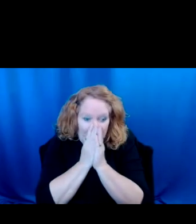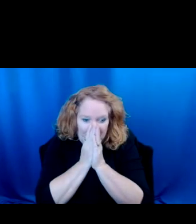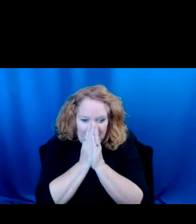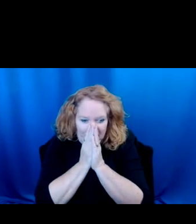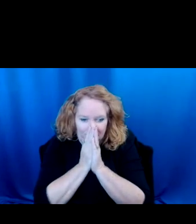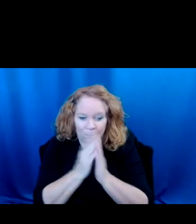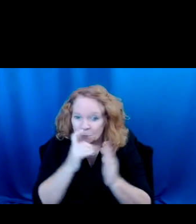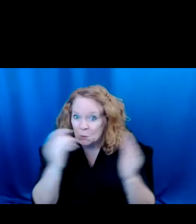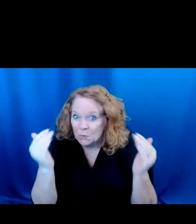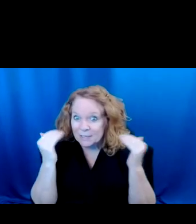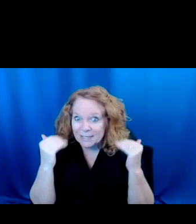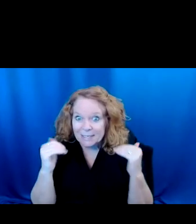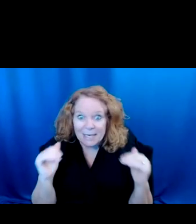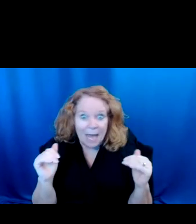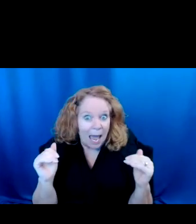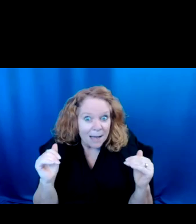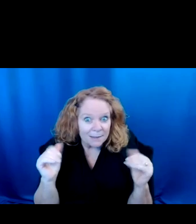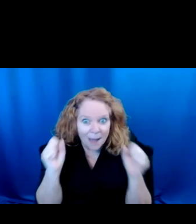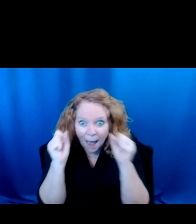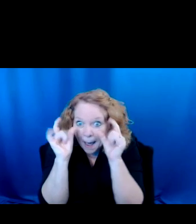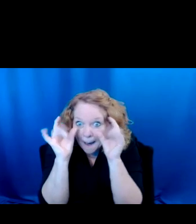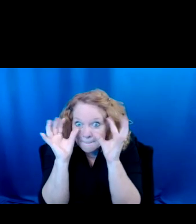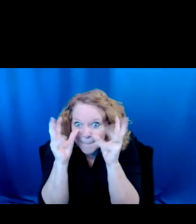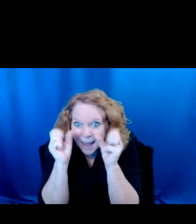next. It's the